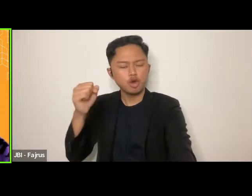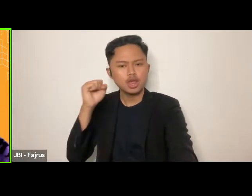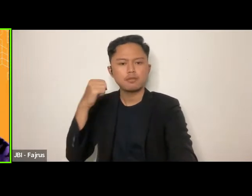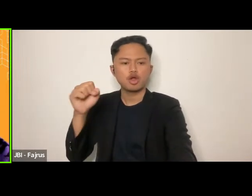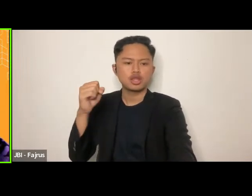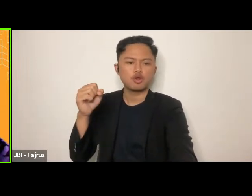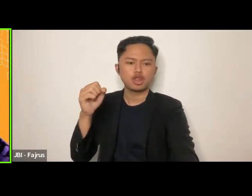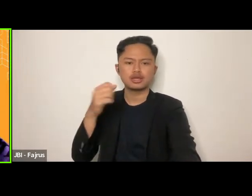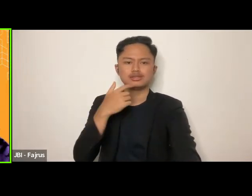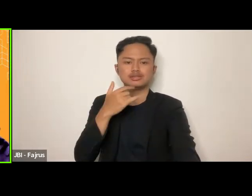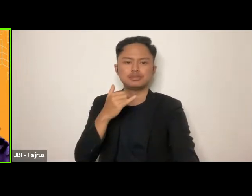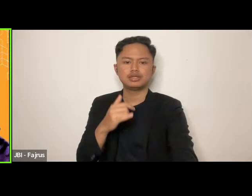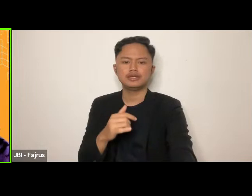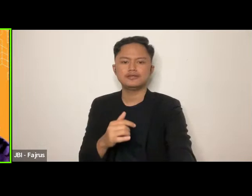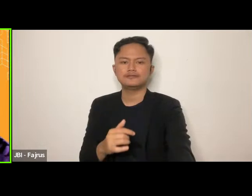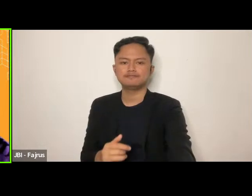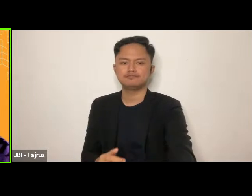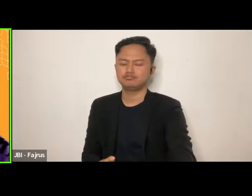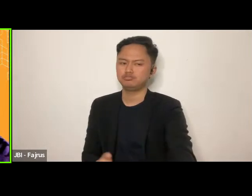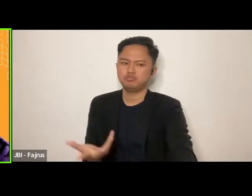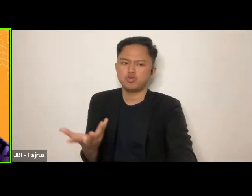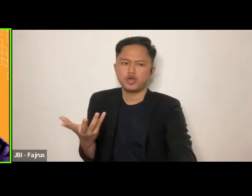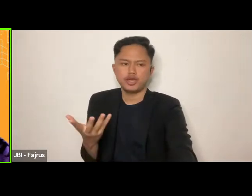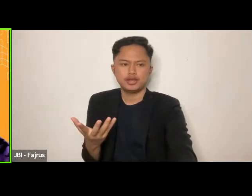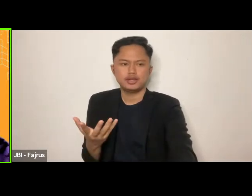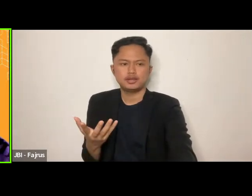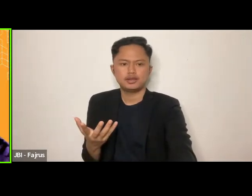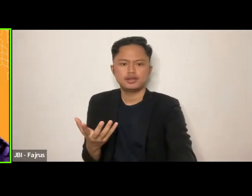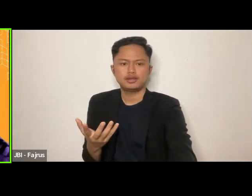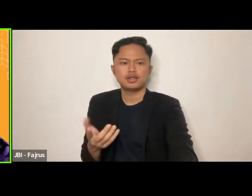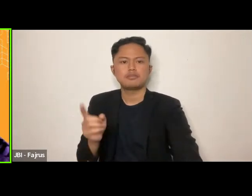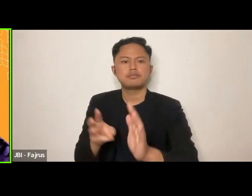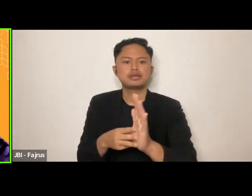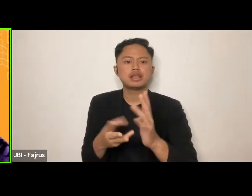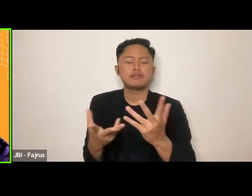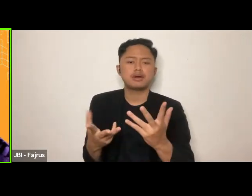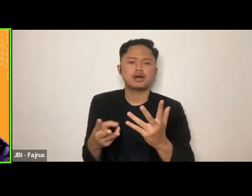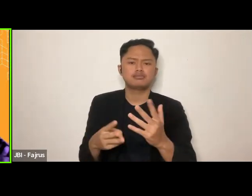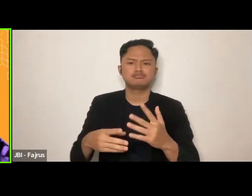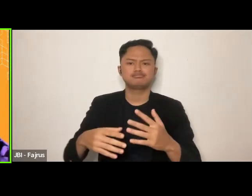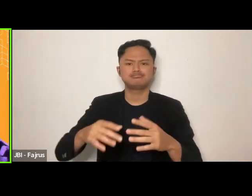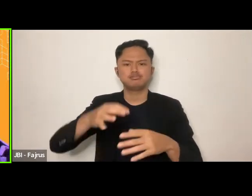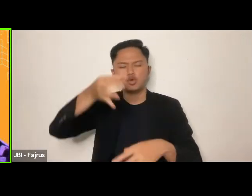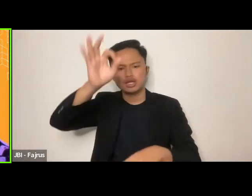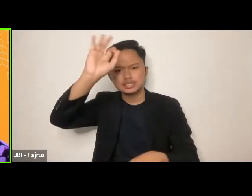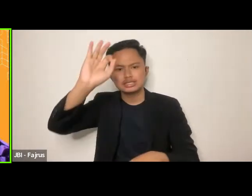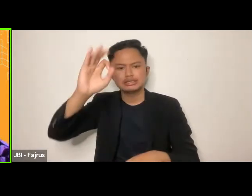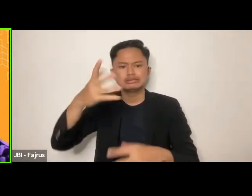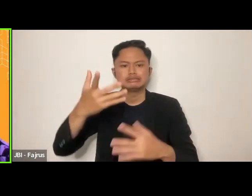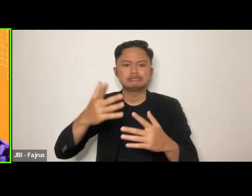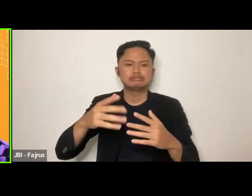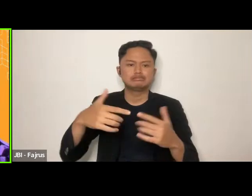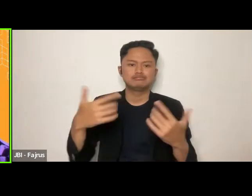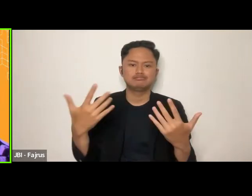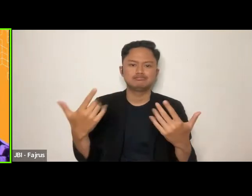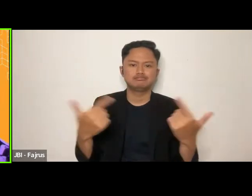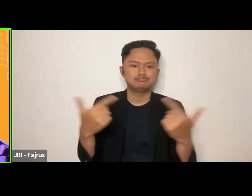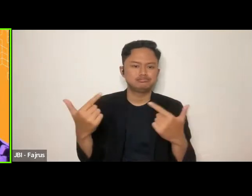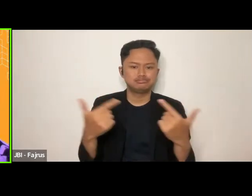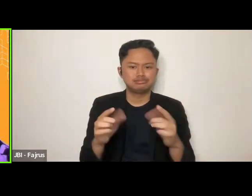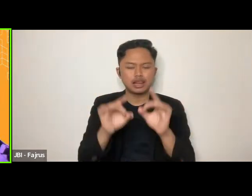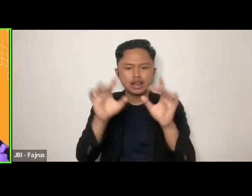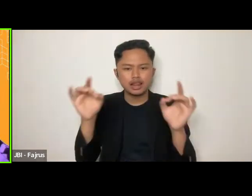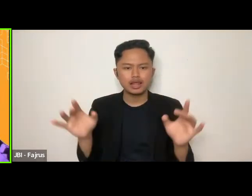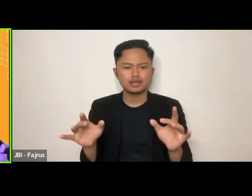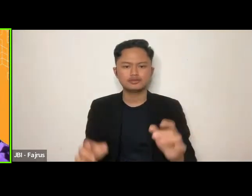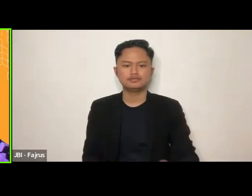forcibly dispersed, using excessive military police to stop our peaceful rally. And